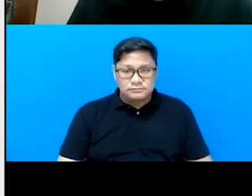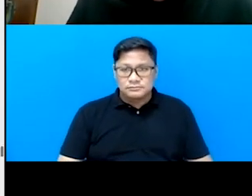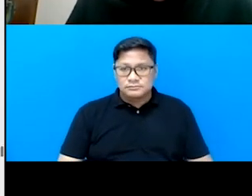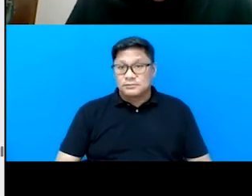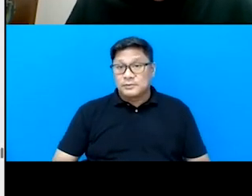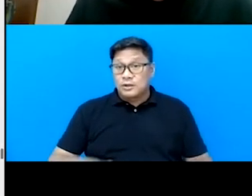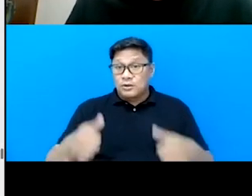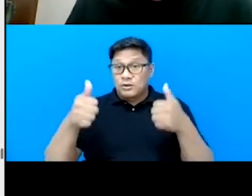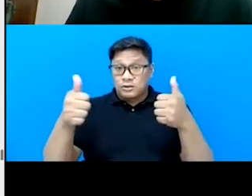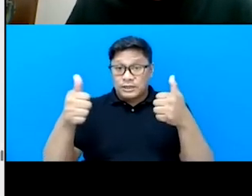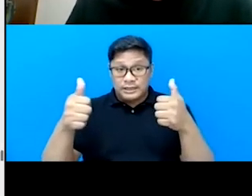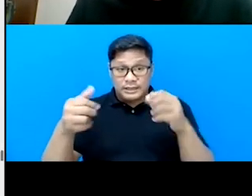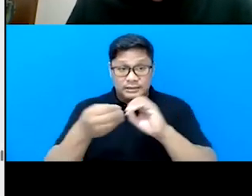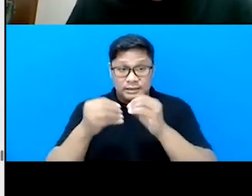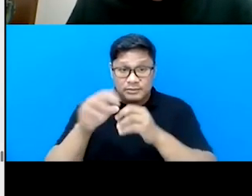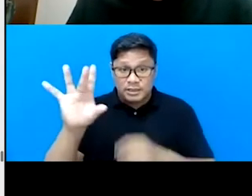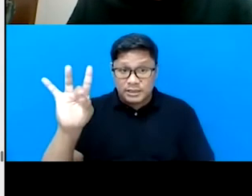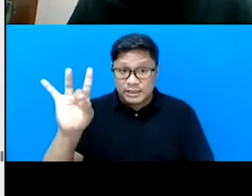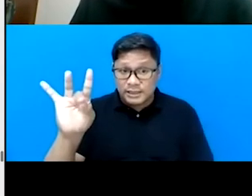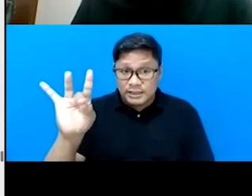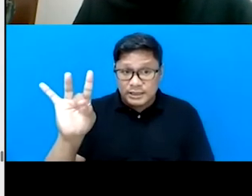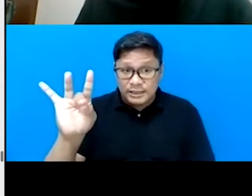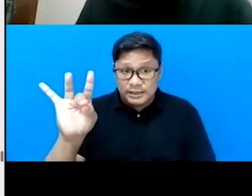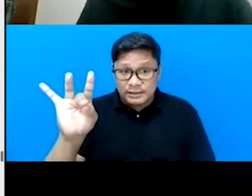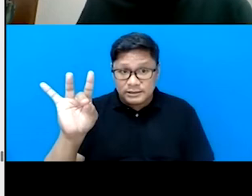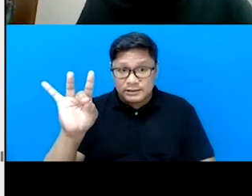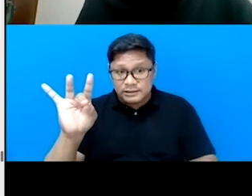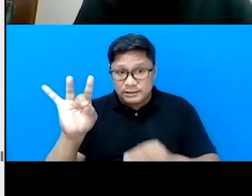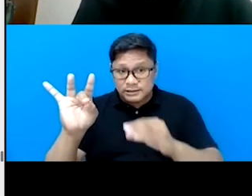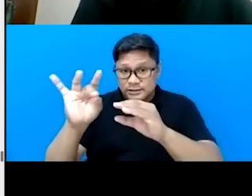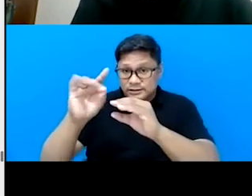Okay, and then number 8, just add a space under the sentence.